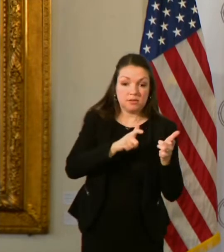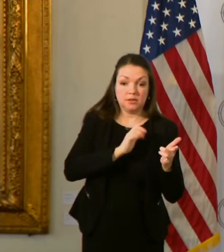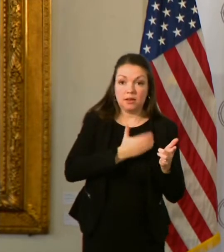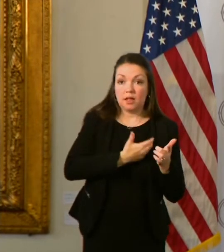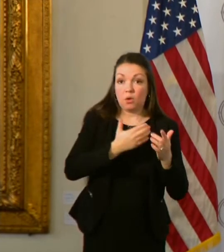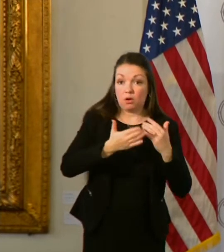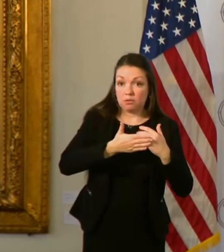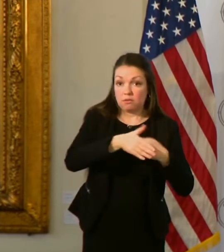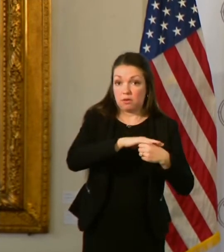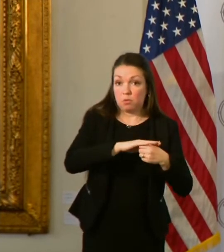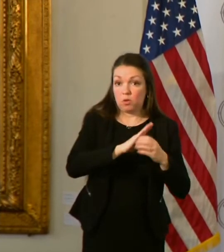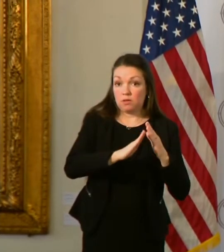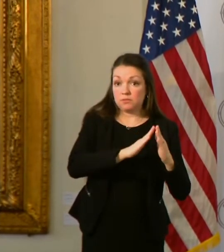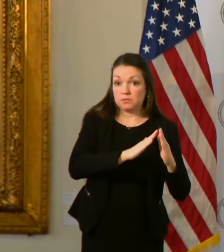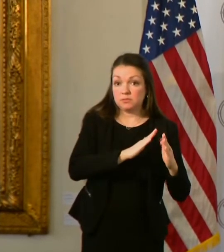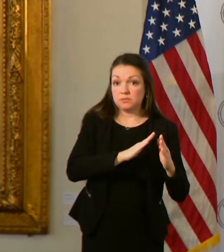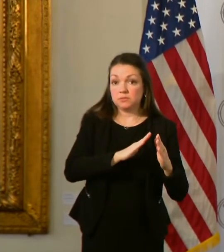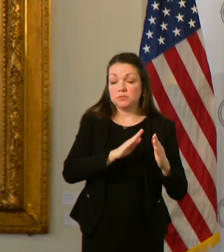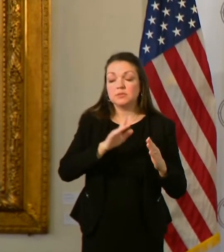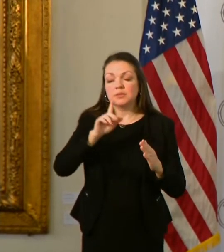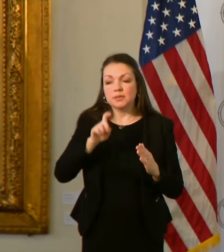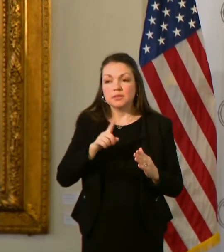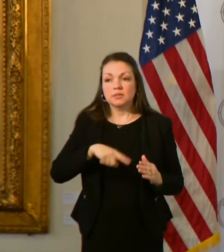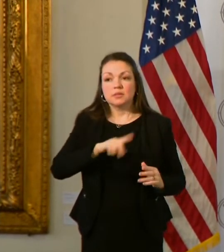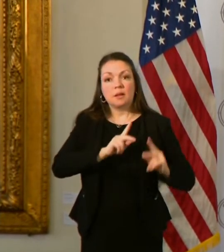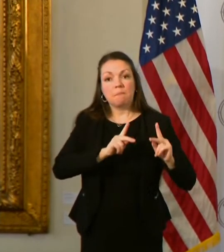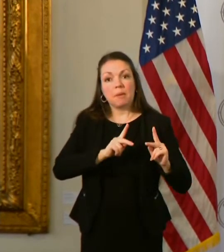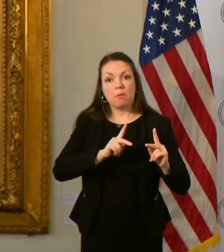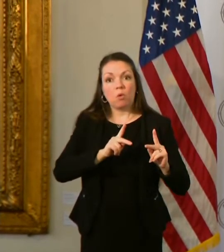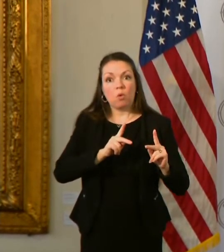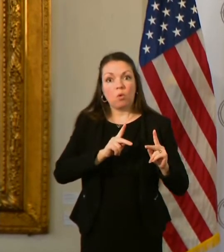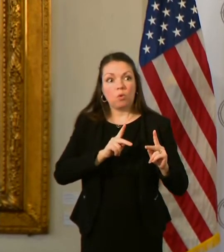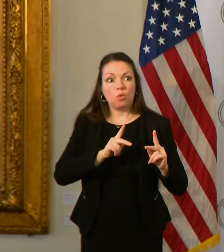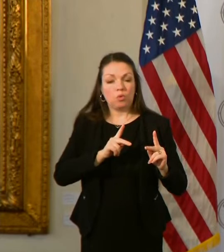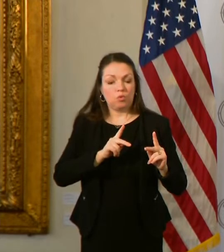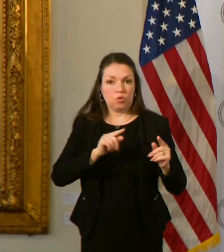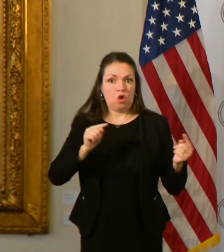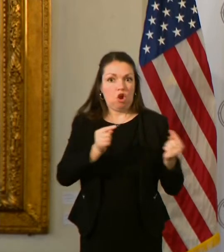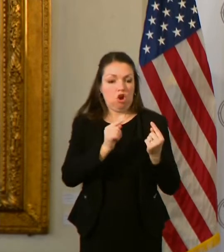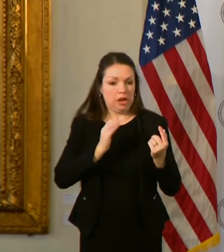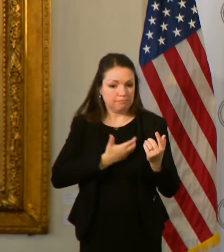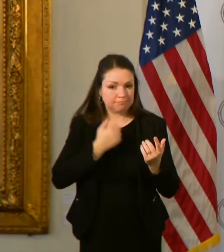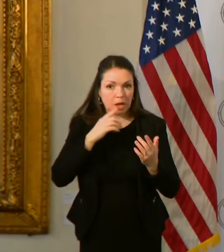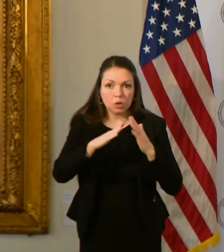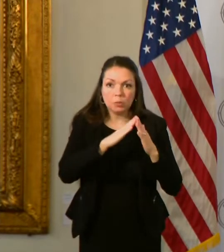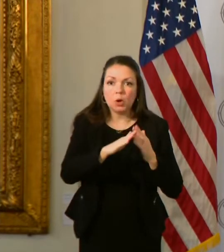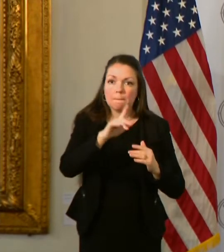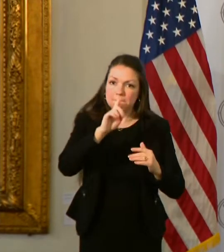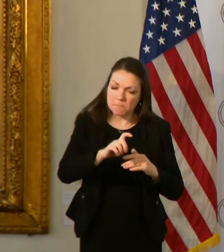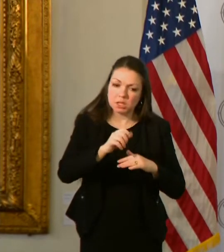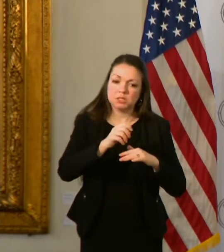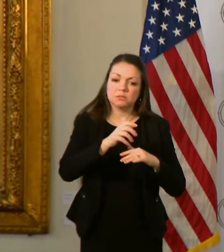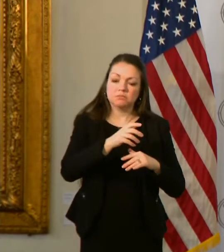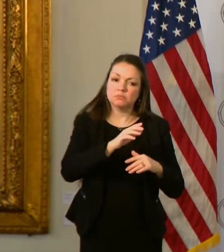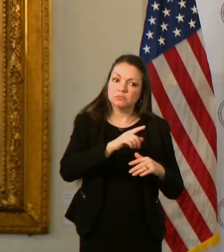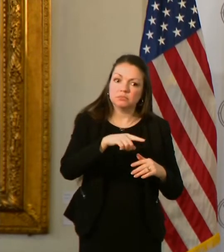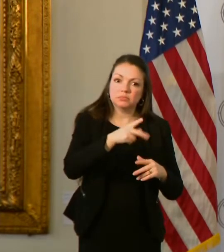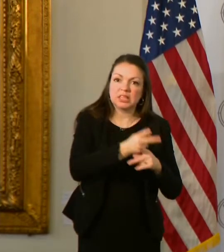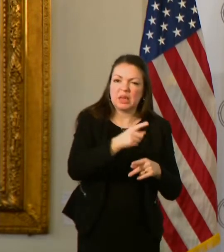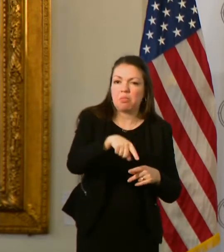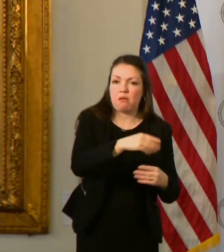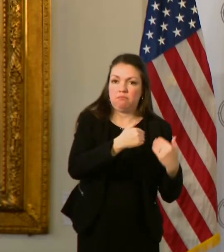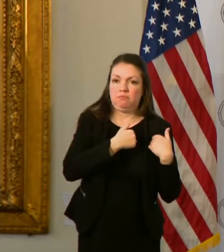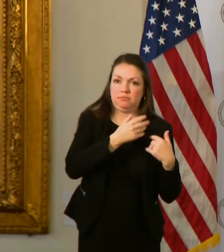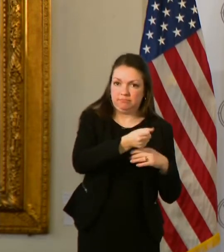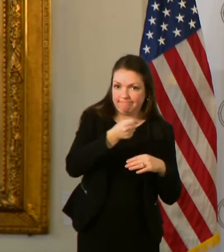must hold those who harm our communities to account, and we must also work to reform those